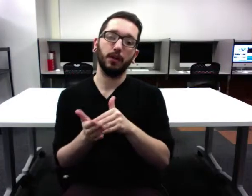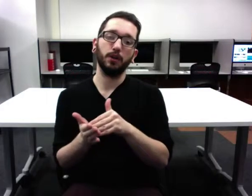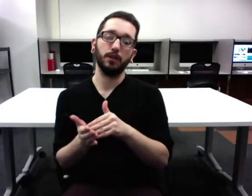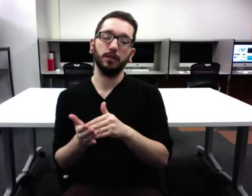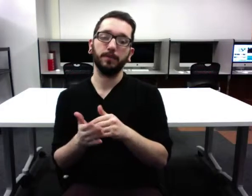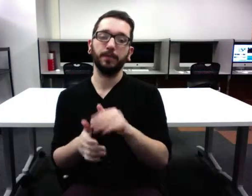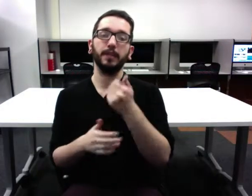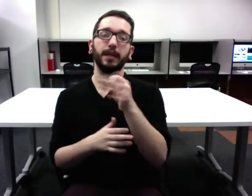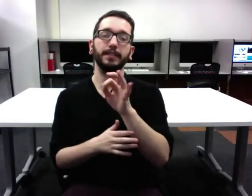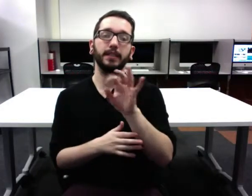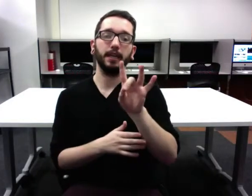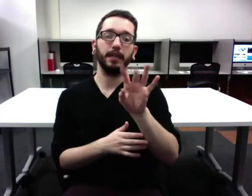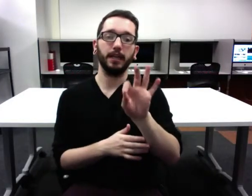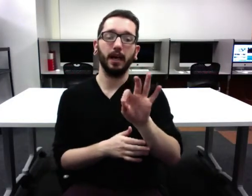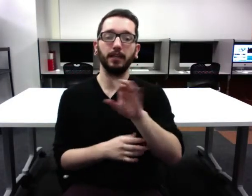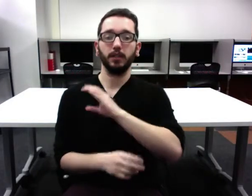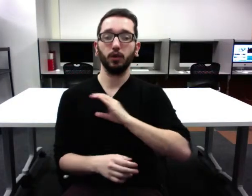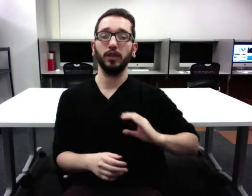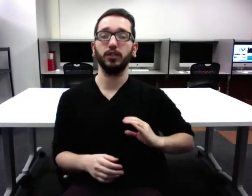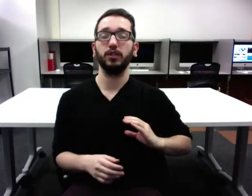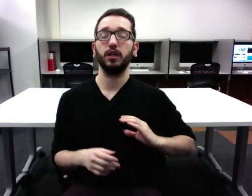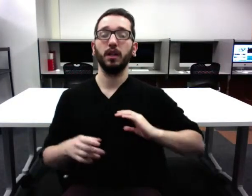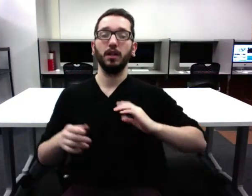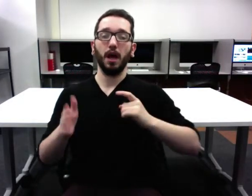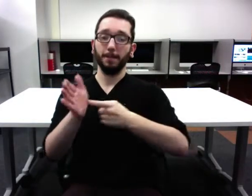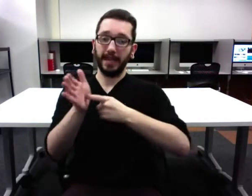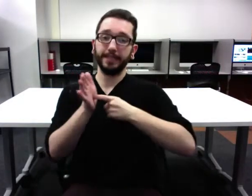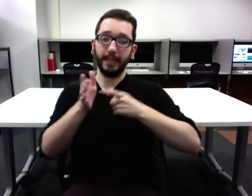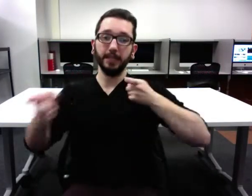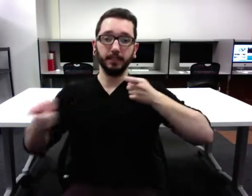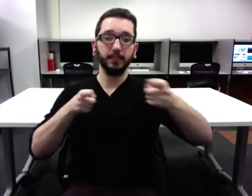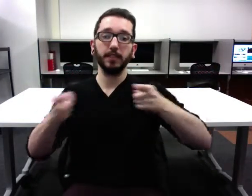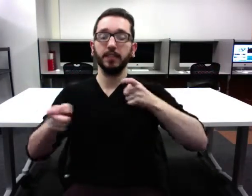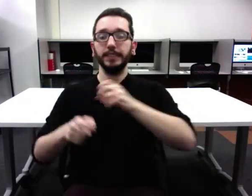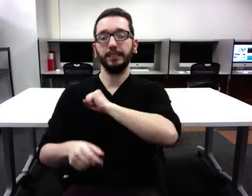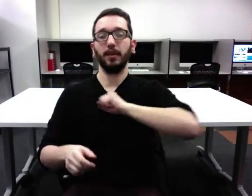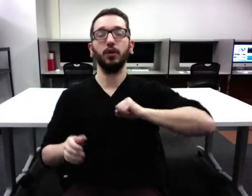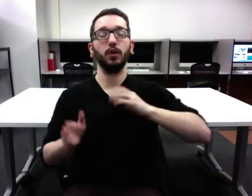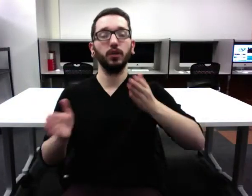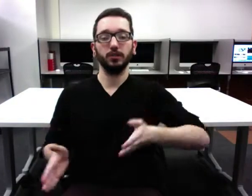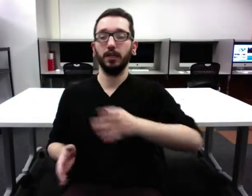mandate, it was really congressional pressure from senators who were very interested in these approaches, who